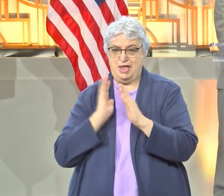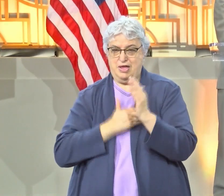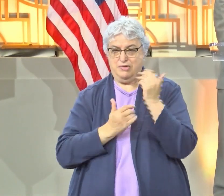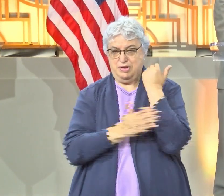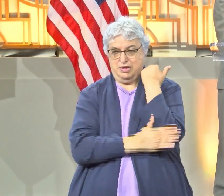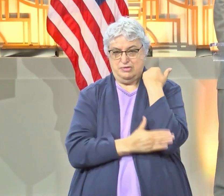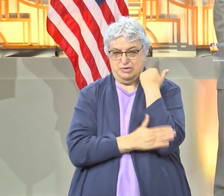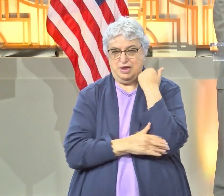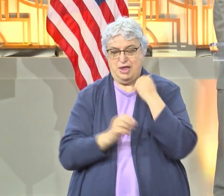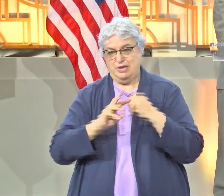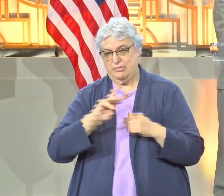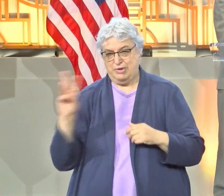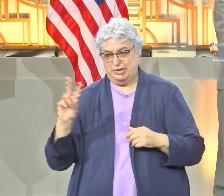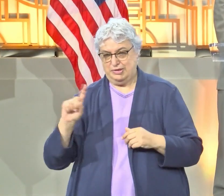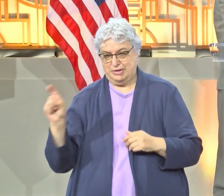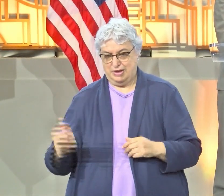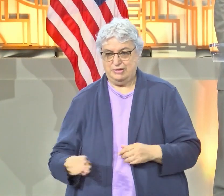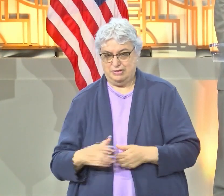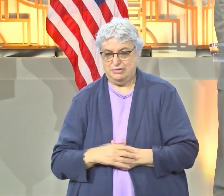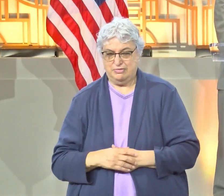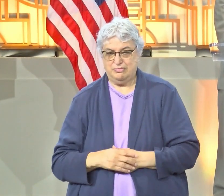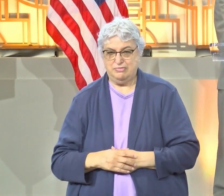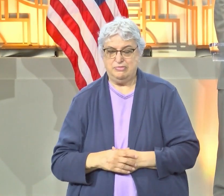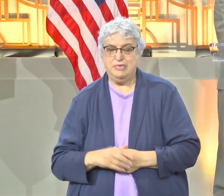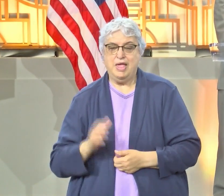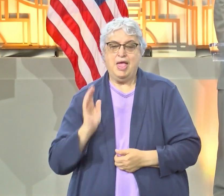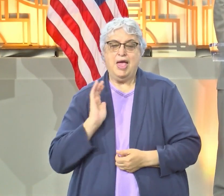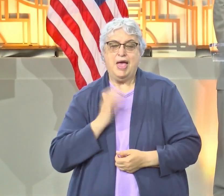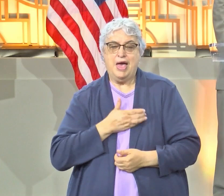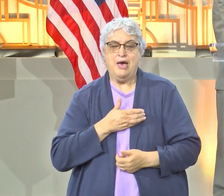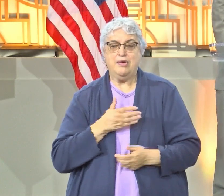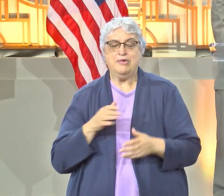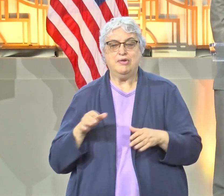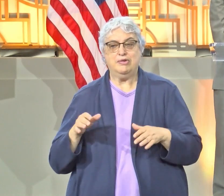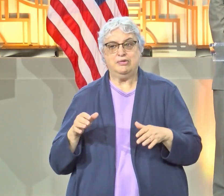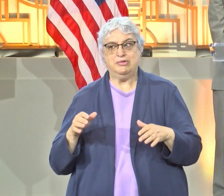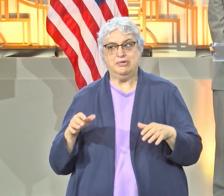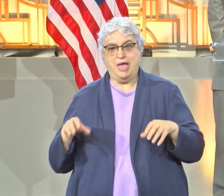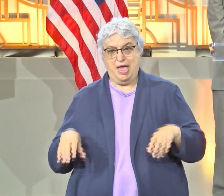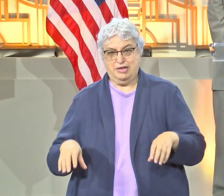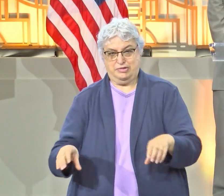country and in West Texas. Our behavior can pretty